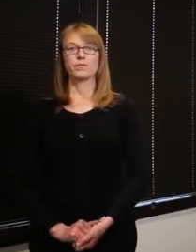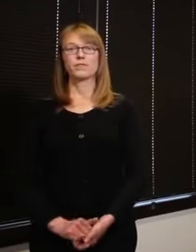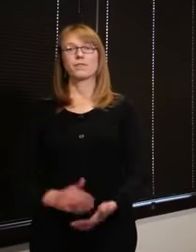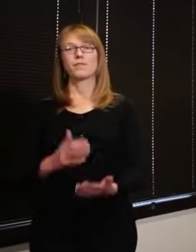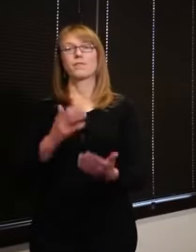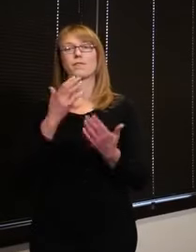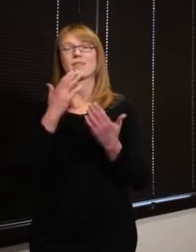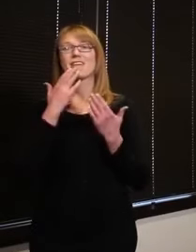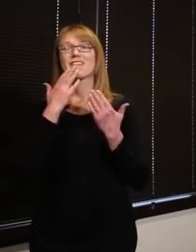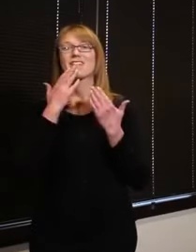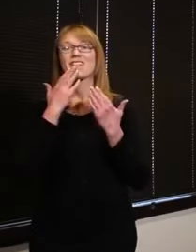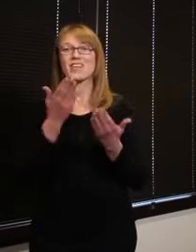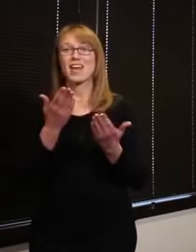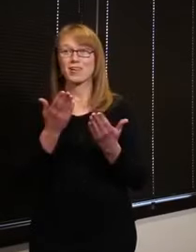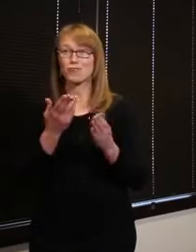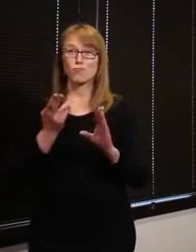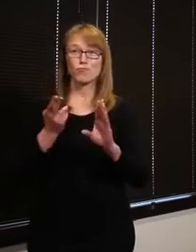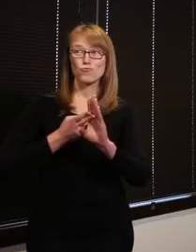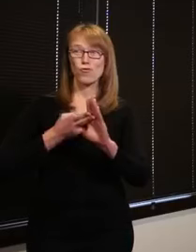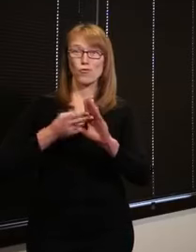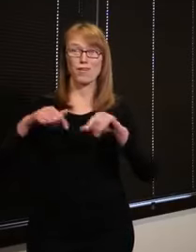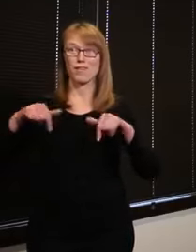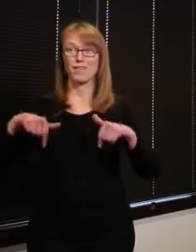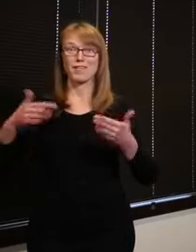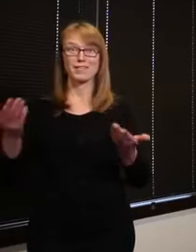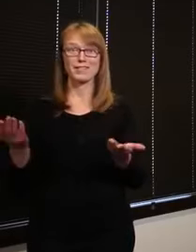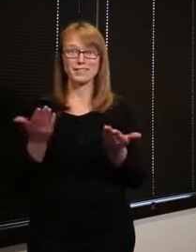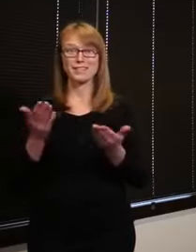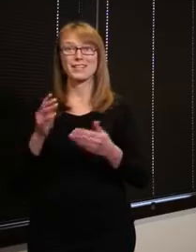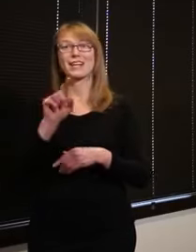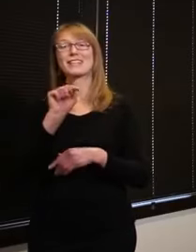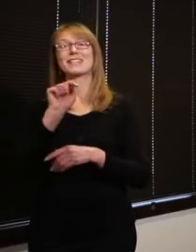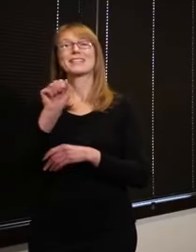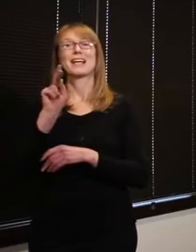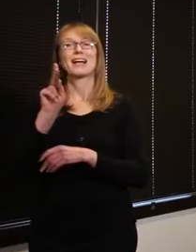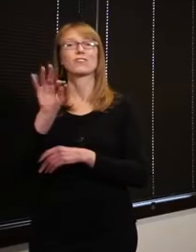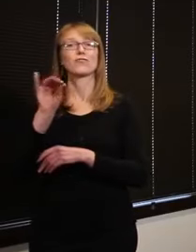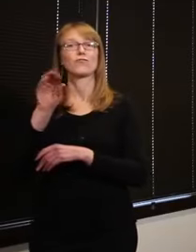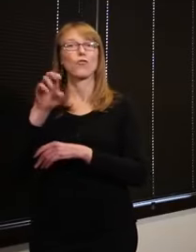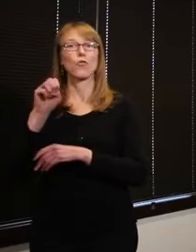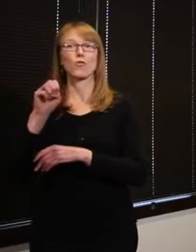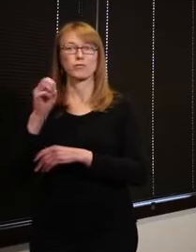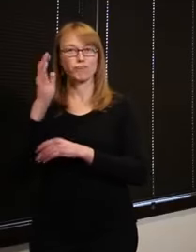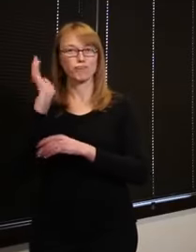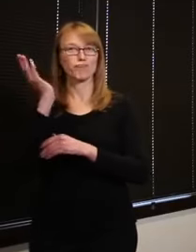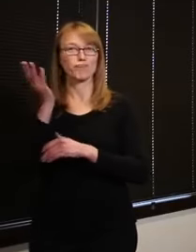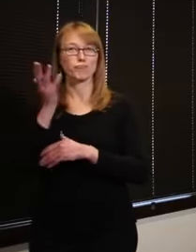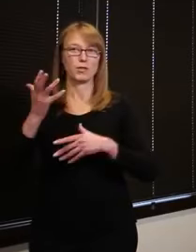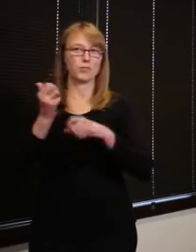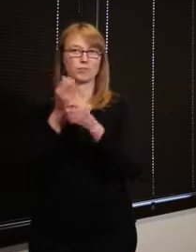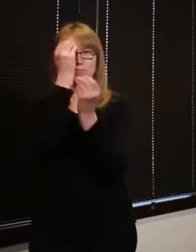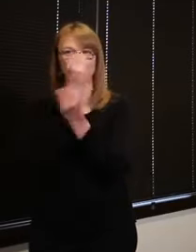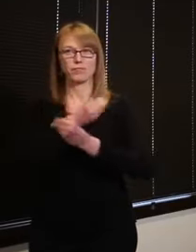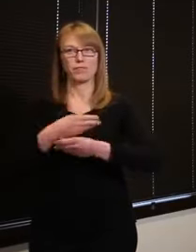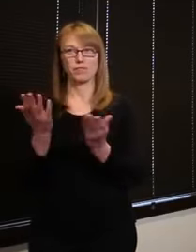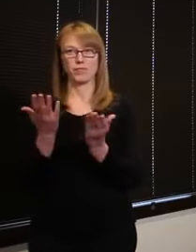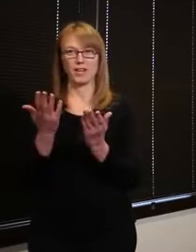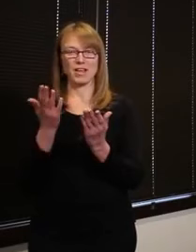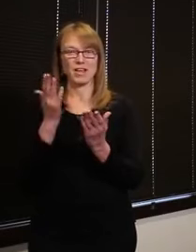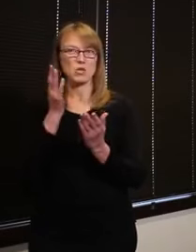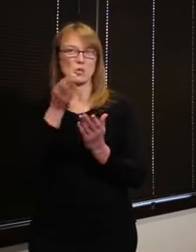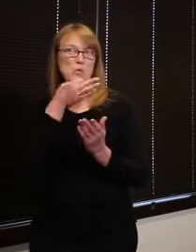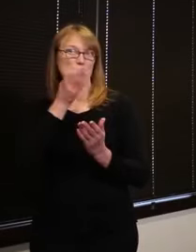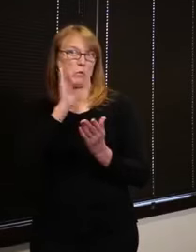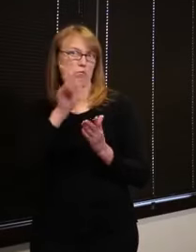Thank you for joining us for today's St. Louis Metropolitan Pandemic Task Force briefing with Dr. Alex Garza. The briefing will begin in a